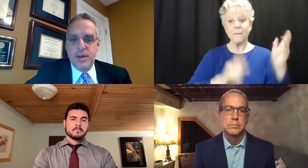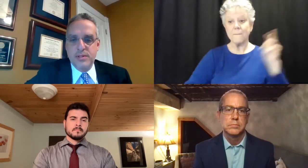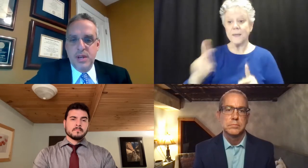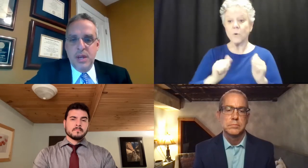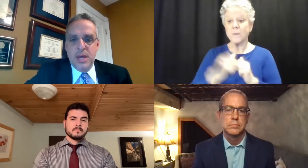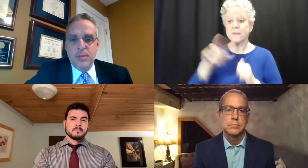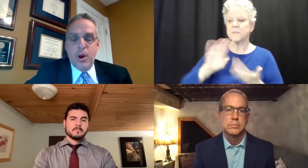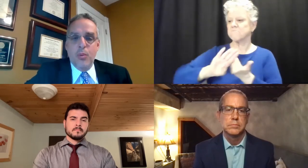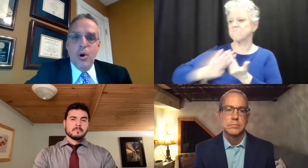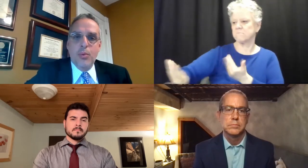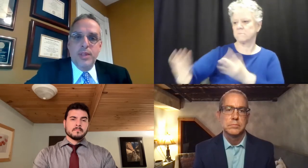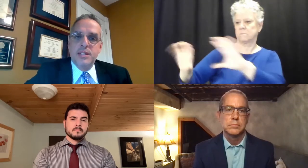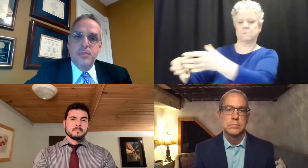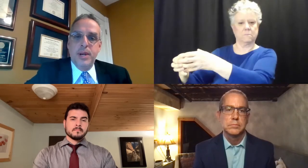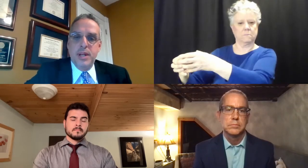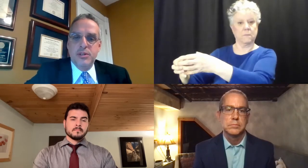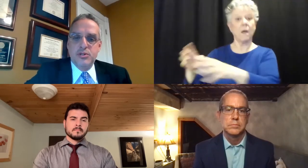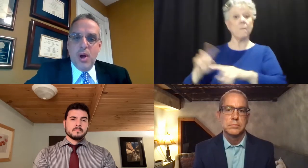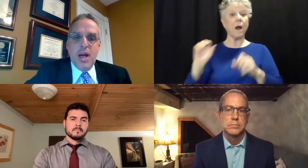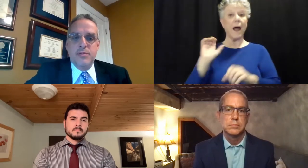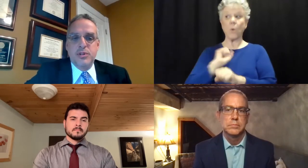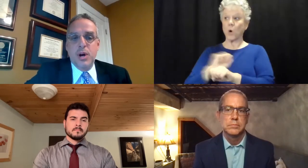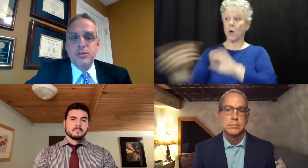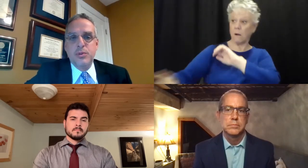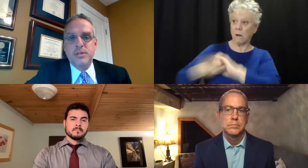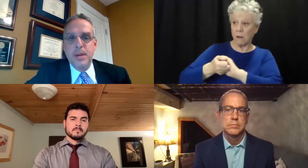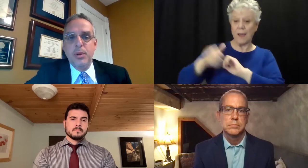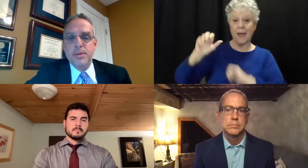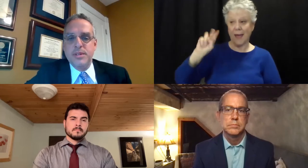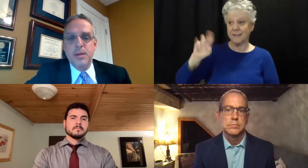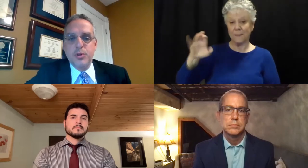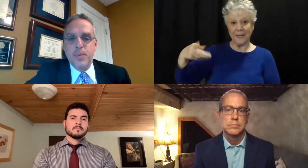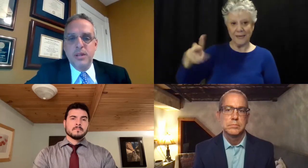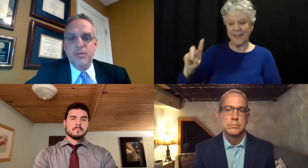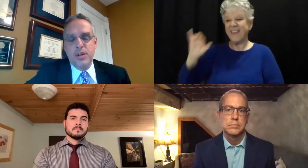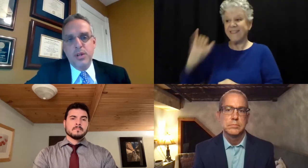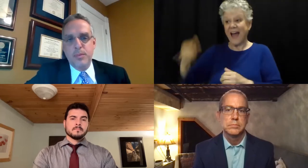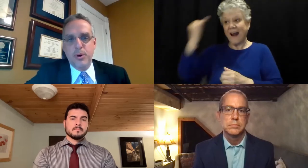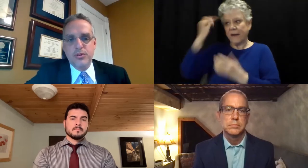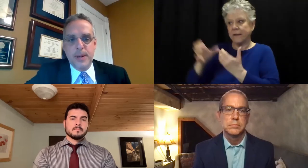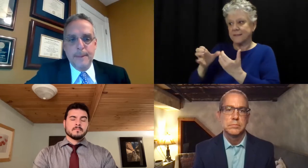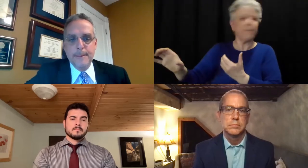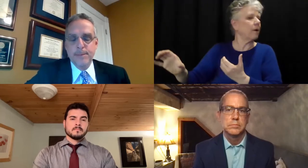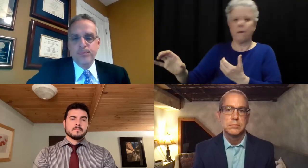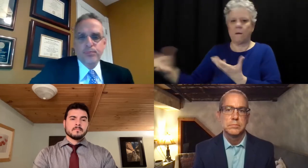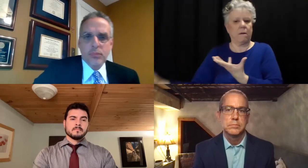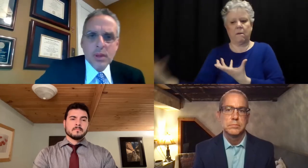the rest of us. But our work with the NCPD strives to undo this deeply mistaken perspective on the human